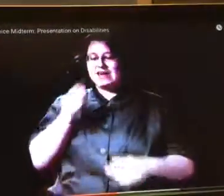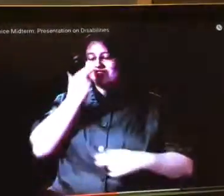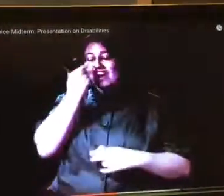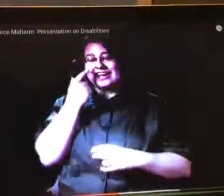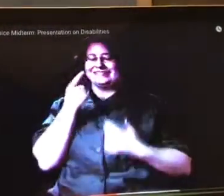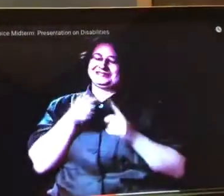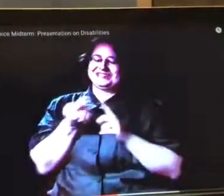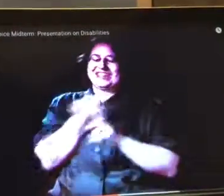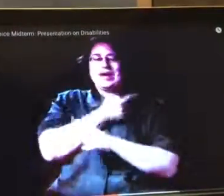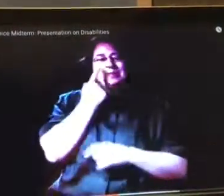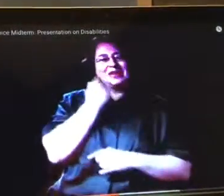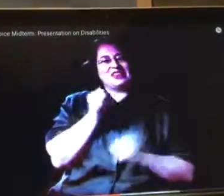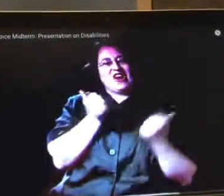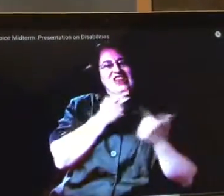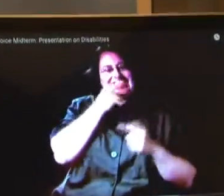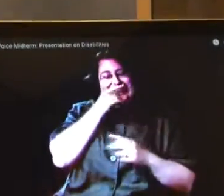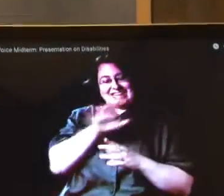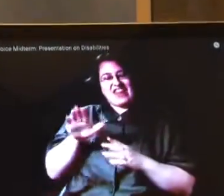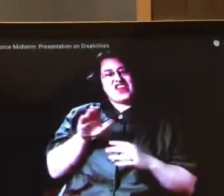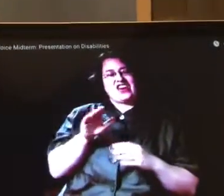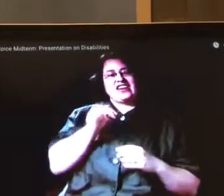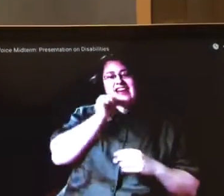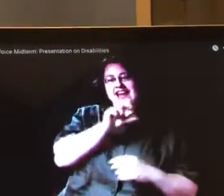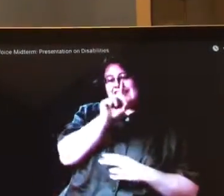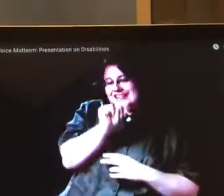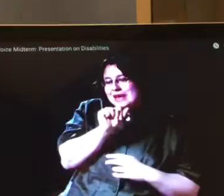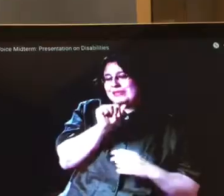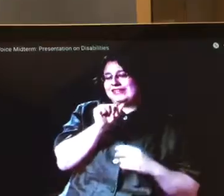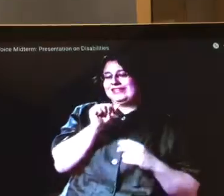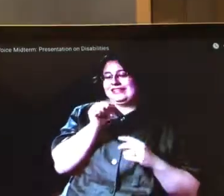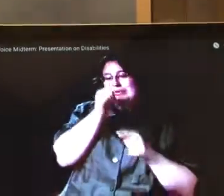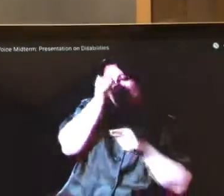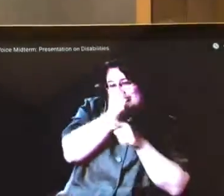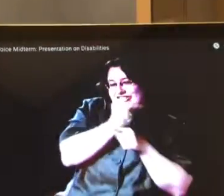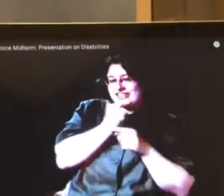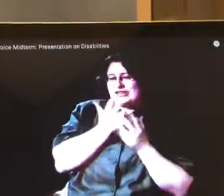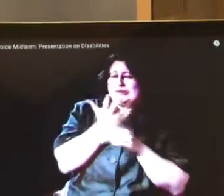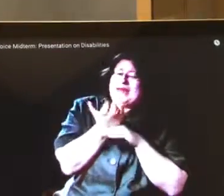So they really don't feel like they are in therapy, but they feel like they're actually doing something.